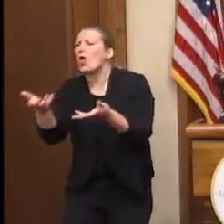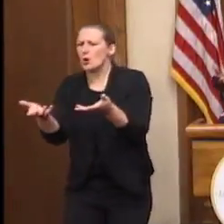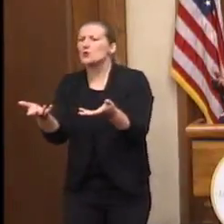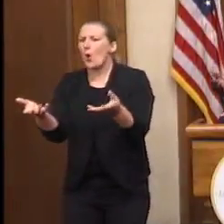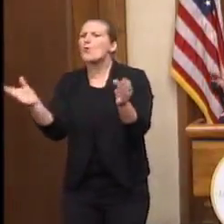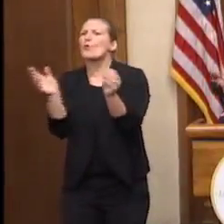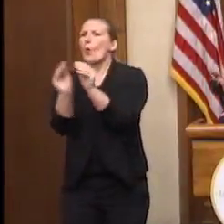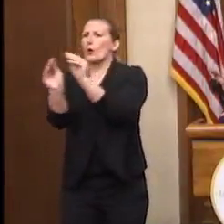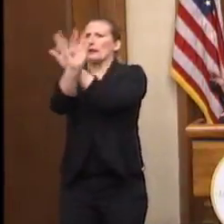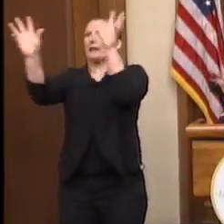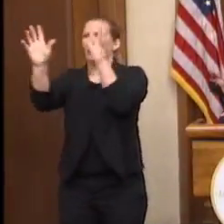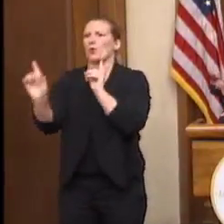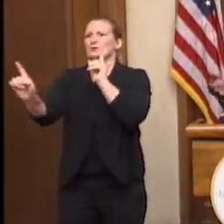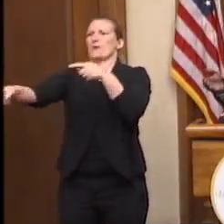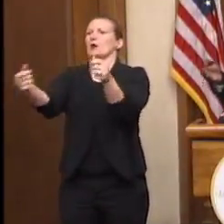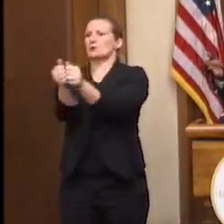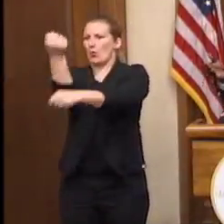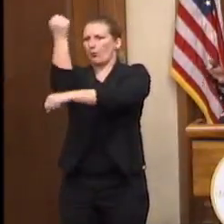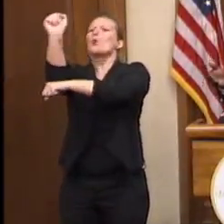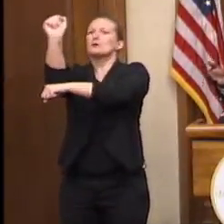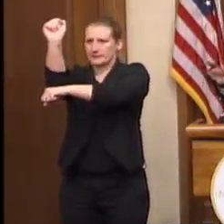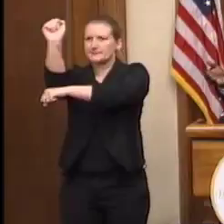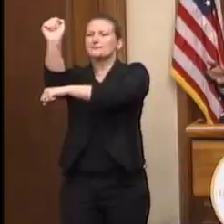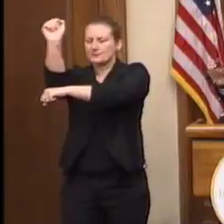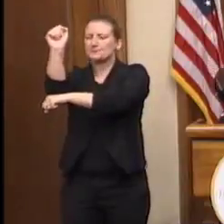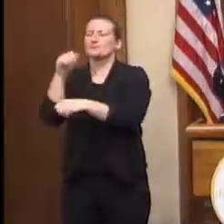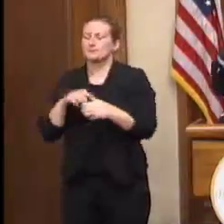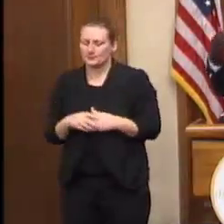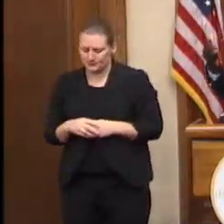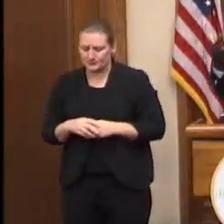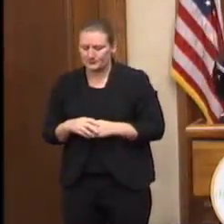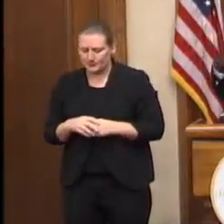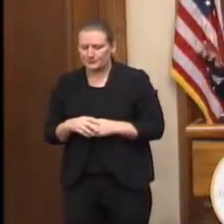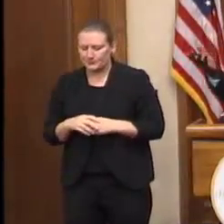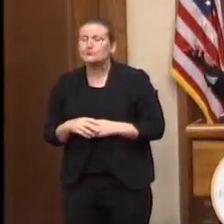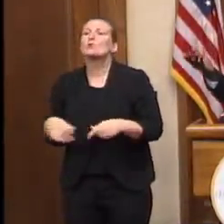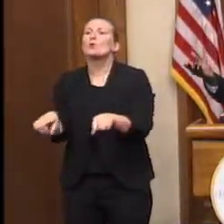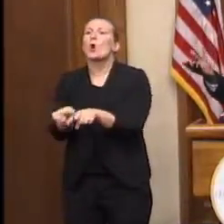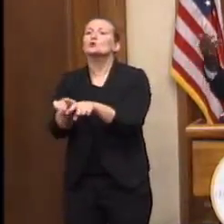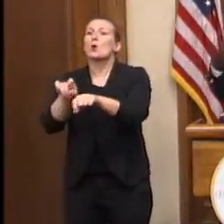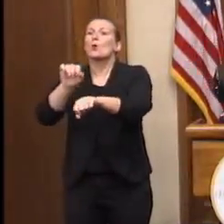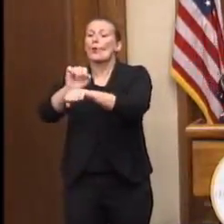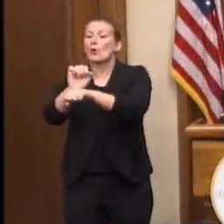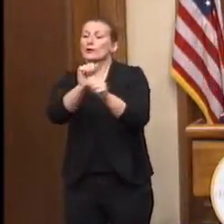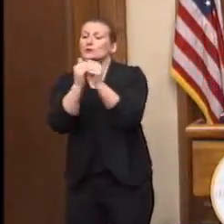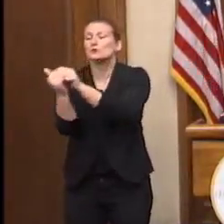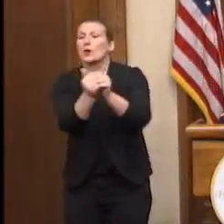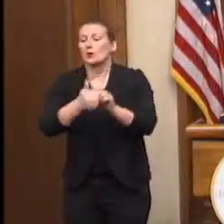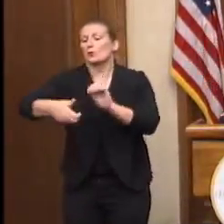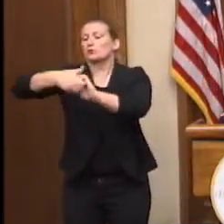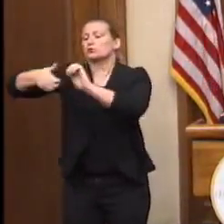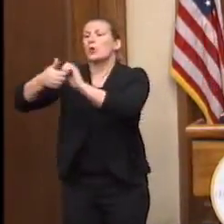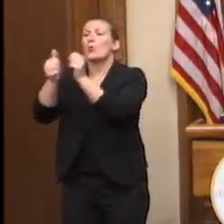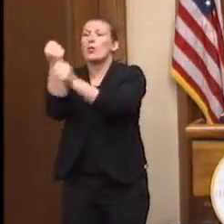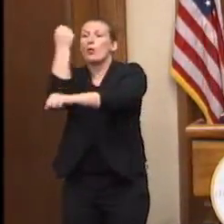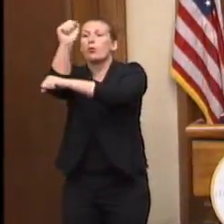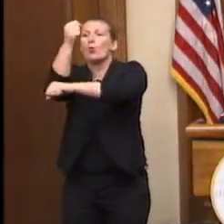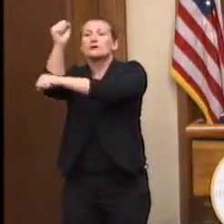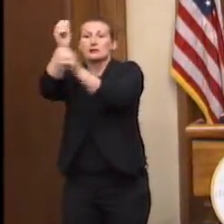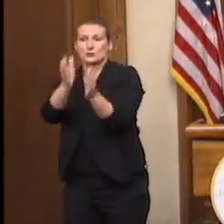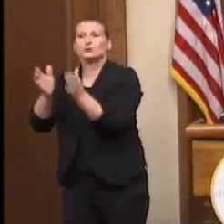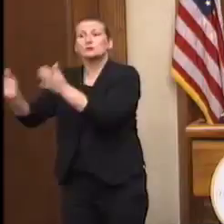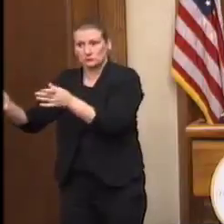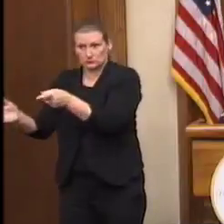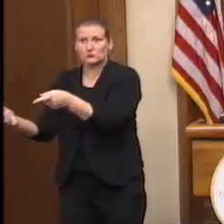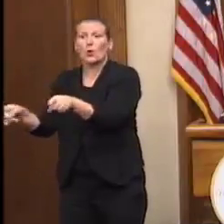a clear response to protests, as well as kind of working with protesters to get their input as well. Chief Hayden, on